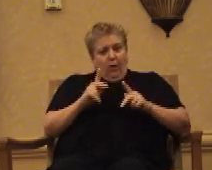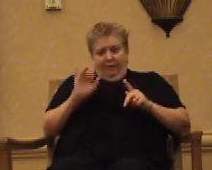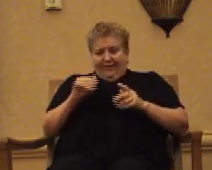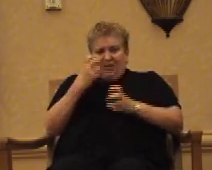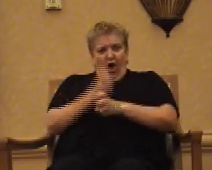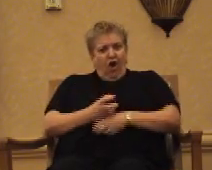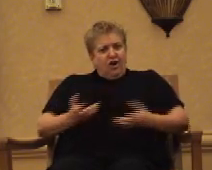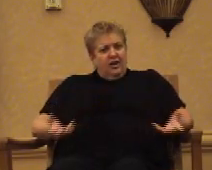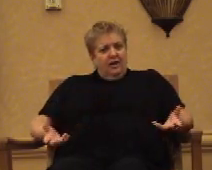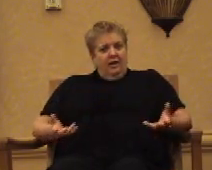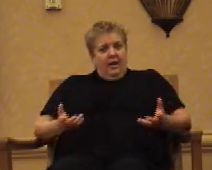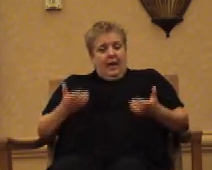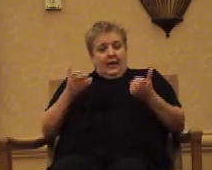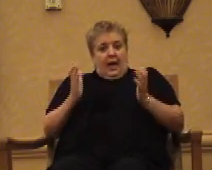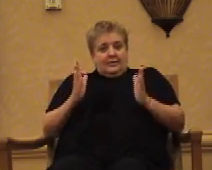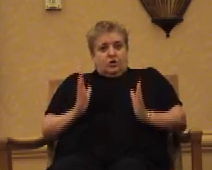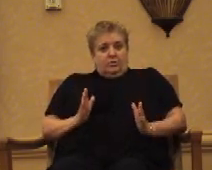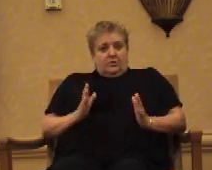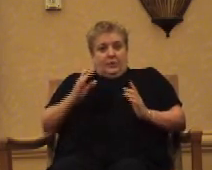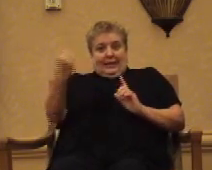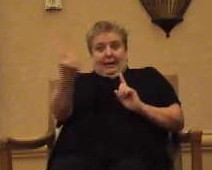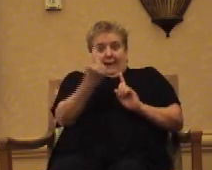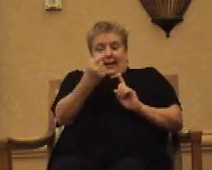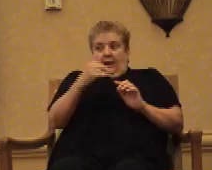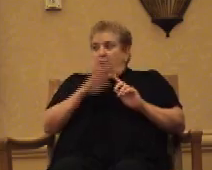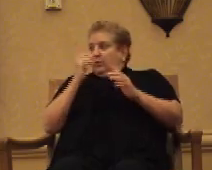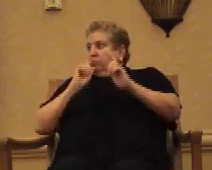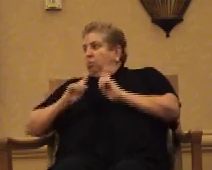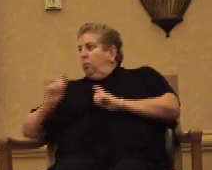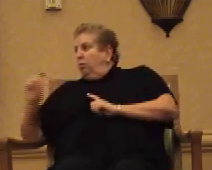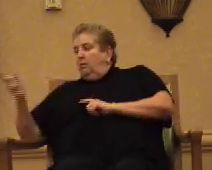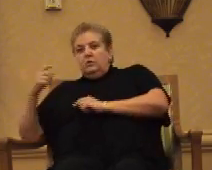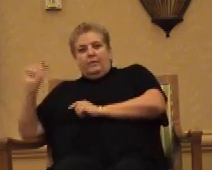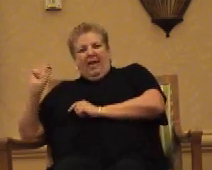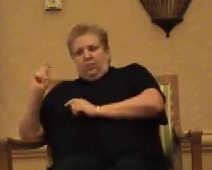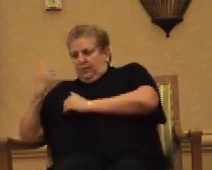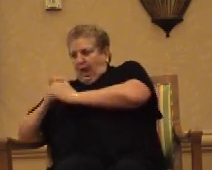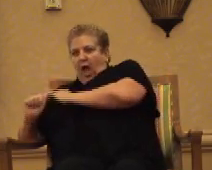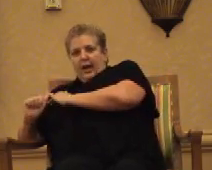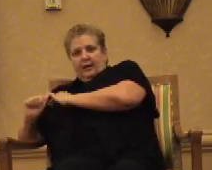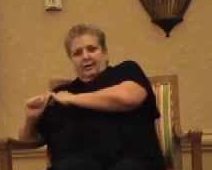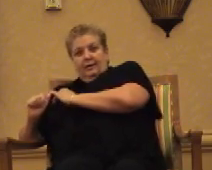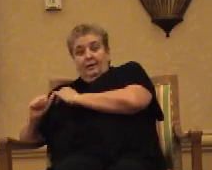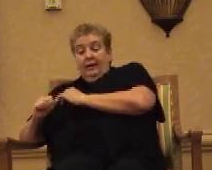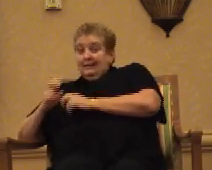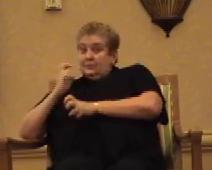would come in and I'd go hide in the bathroom, which is difficult to sell a car to someone unless they're taking a pee, I guess.